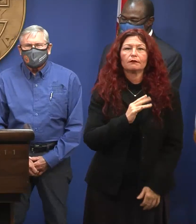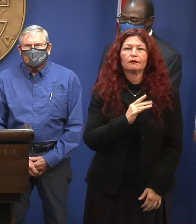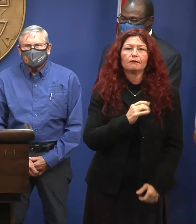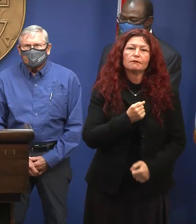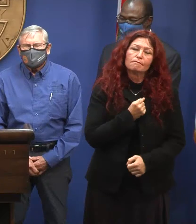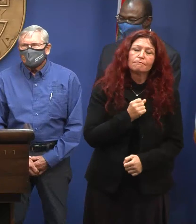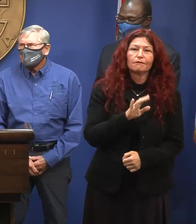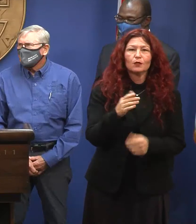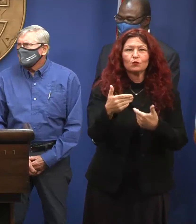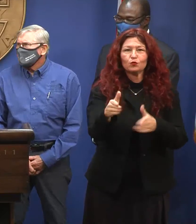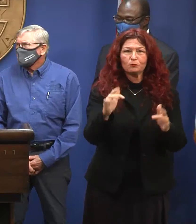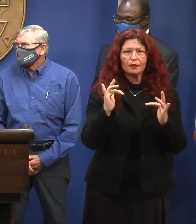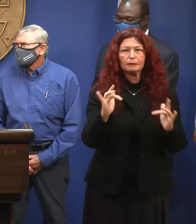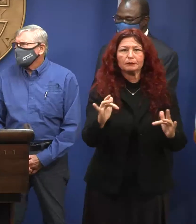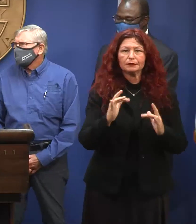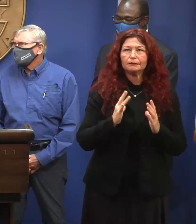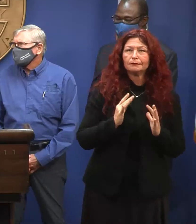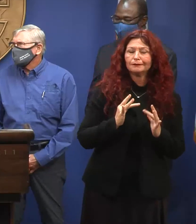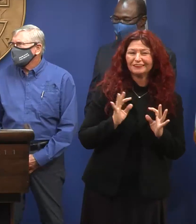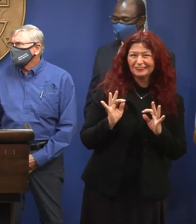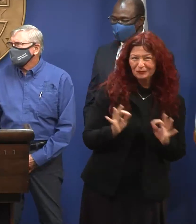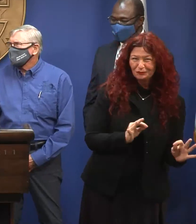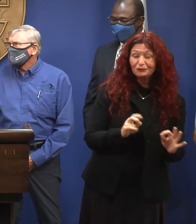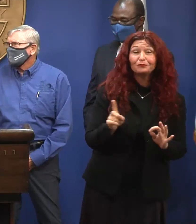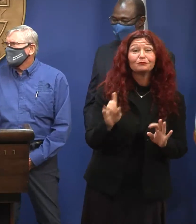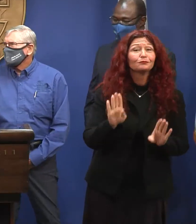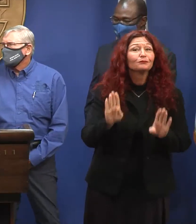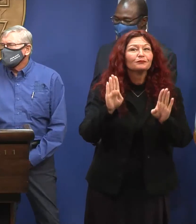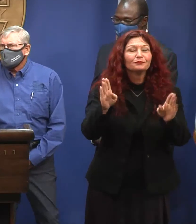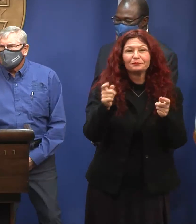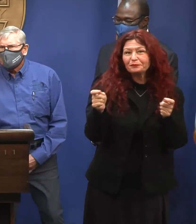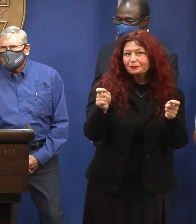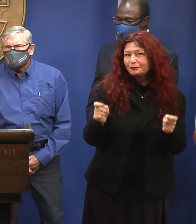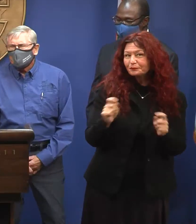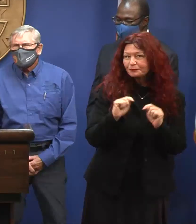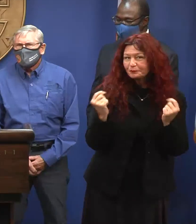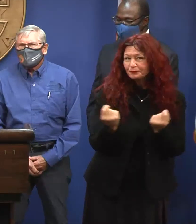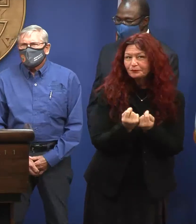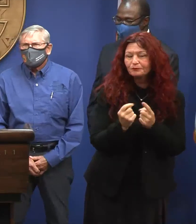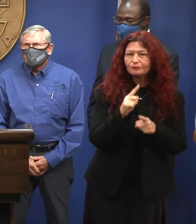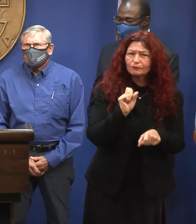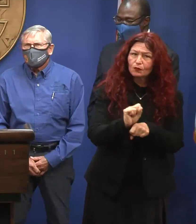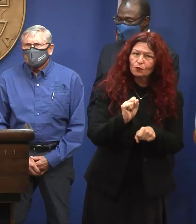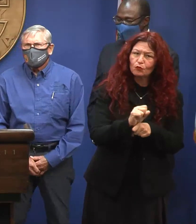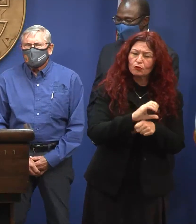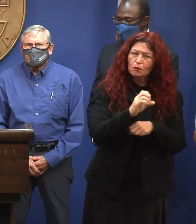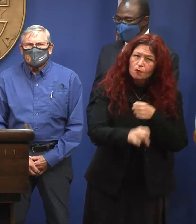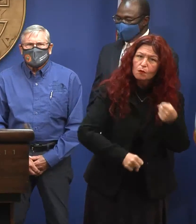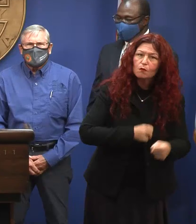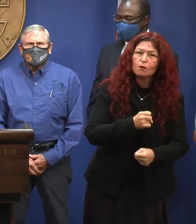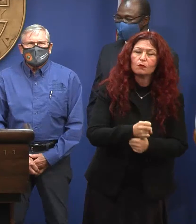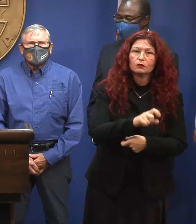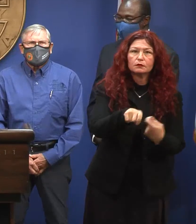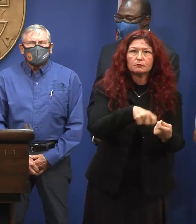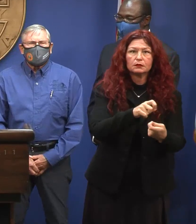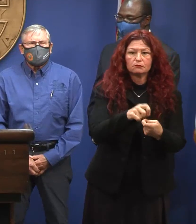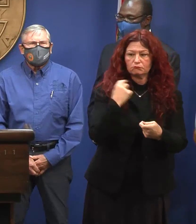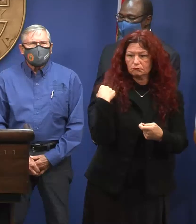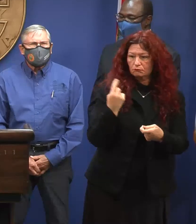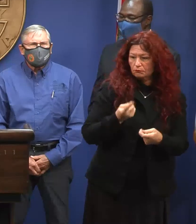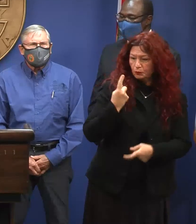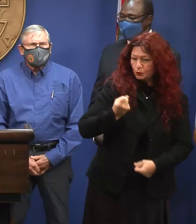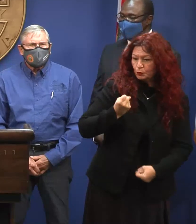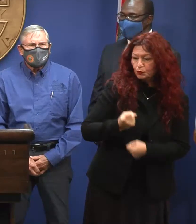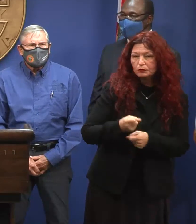our incredible, incredible emergency management team that works so hard year-round, and especially this year during the pandemic, to keep us